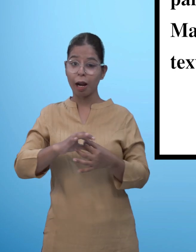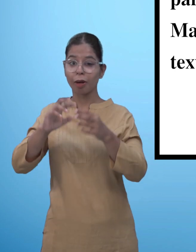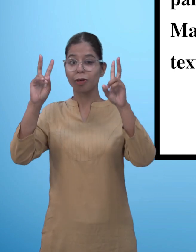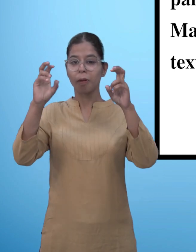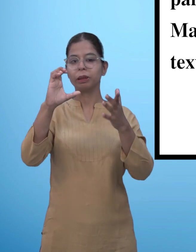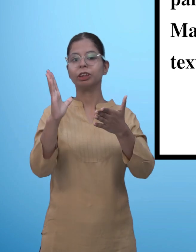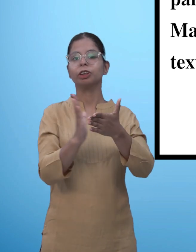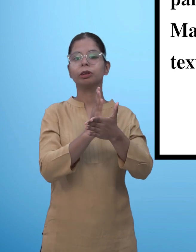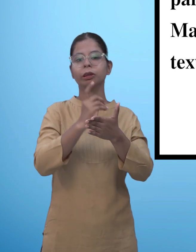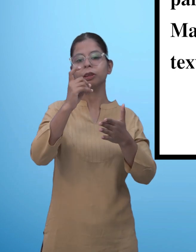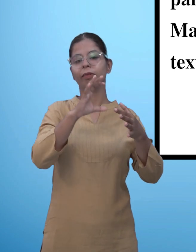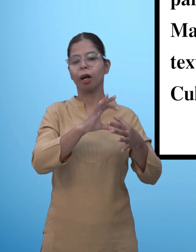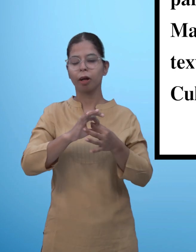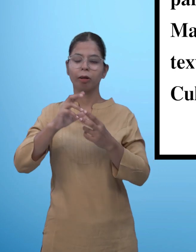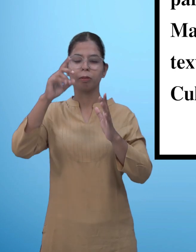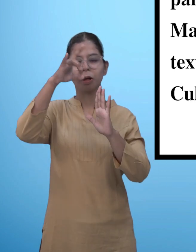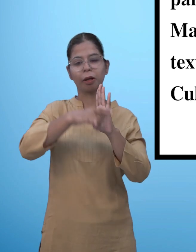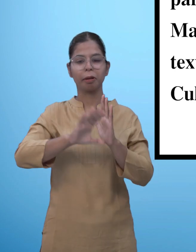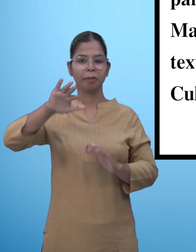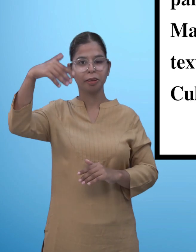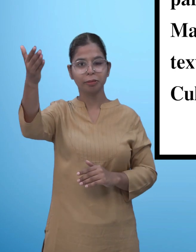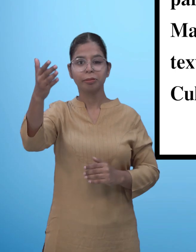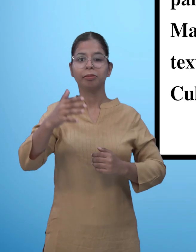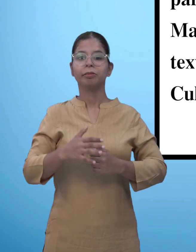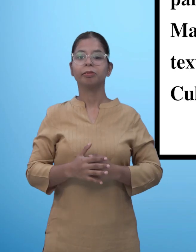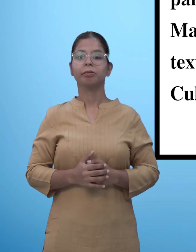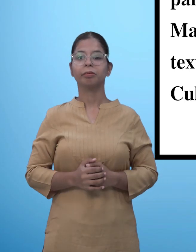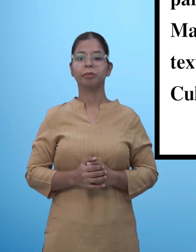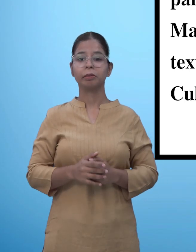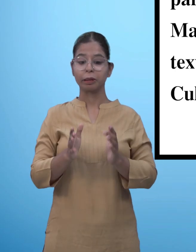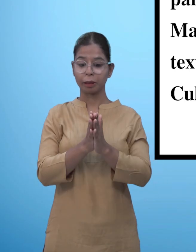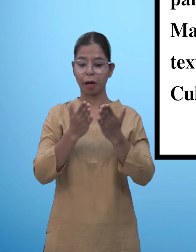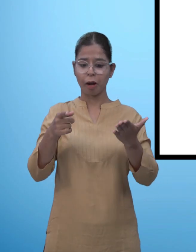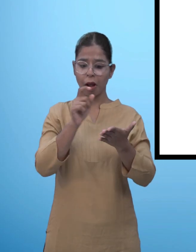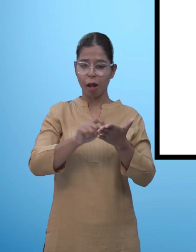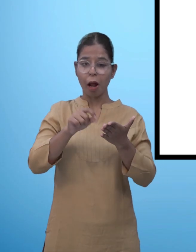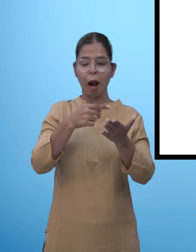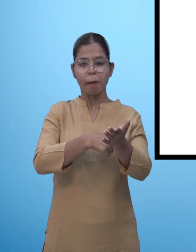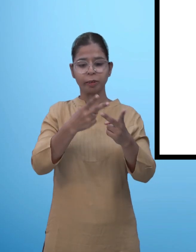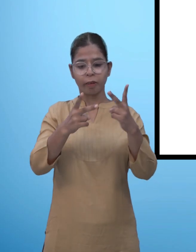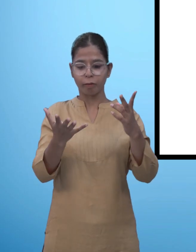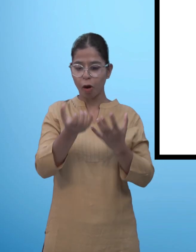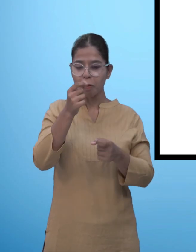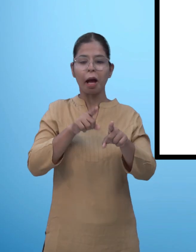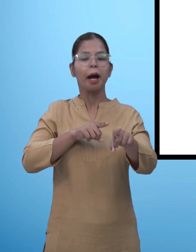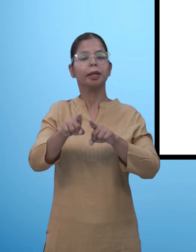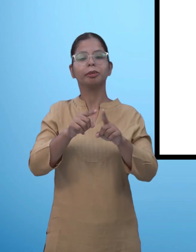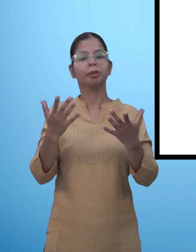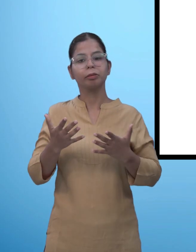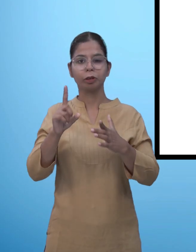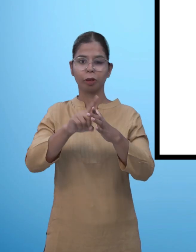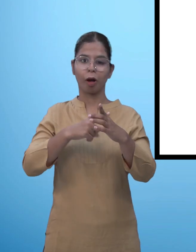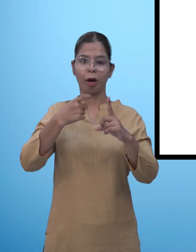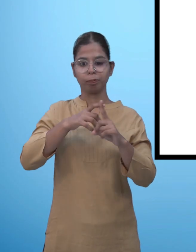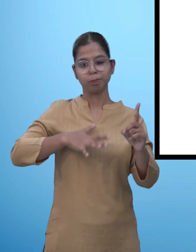We read about it in the theme Our Cultural Heritage and Knowledge Traditions. Interestingly, it lists